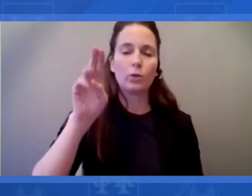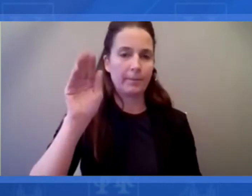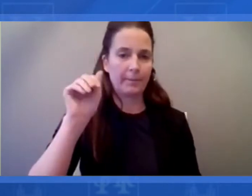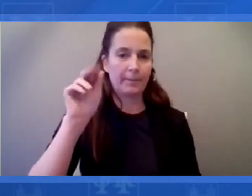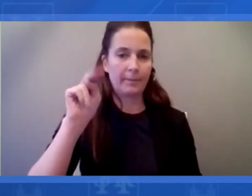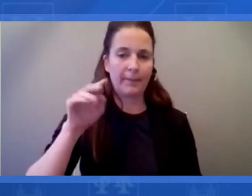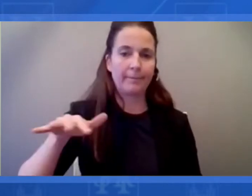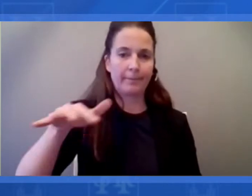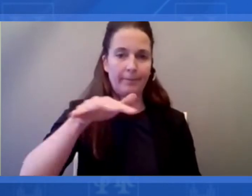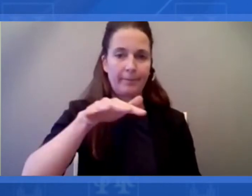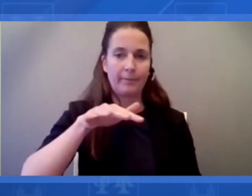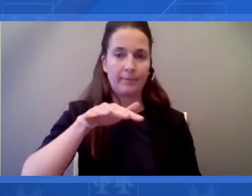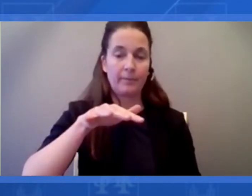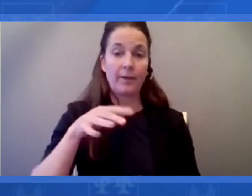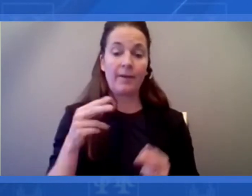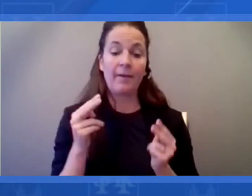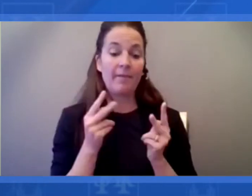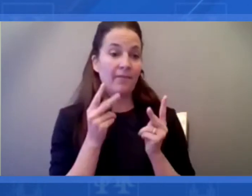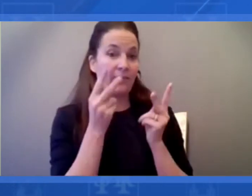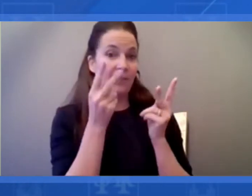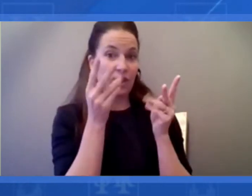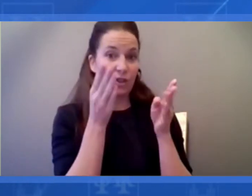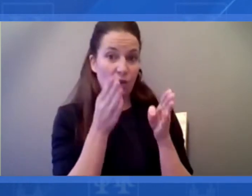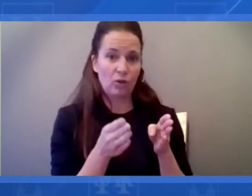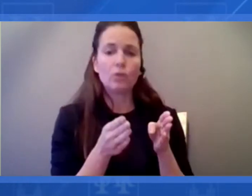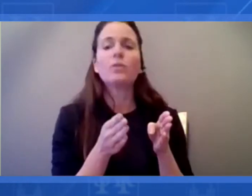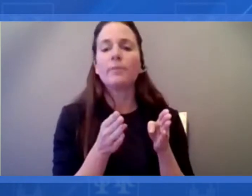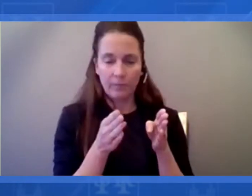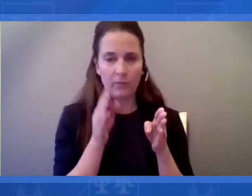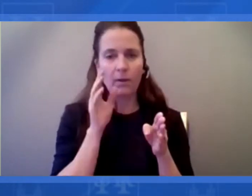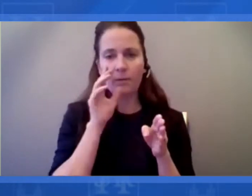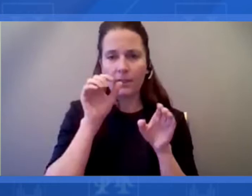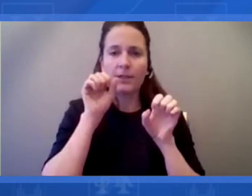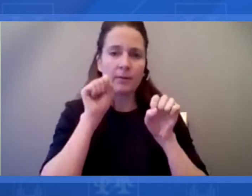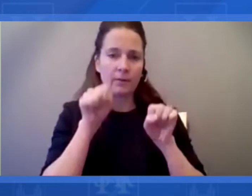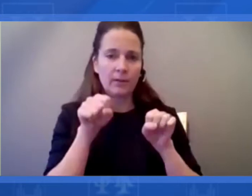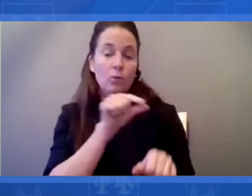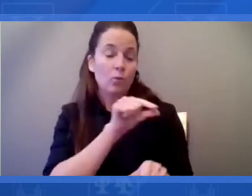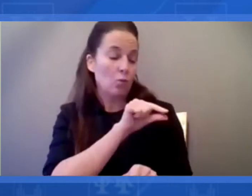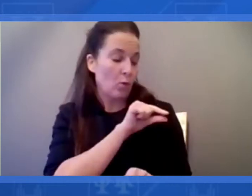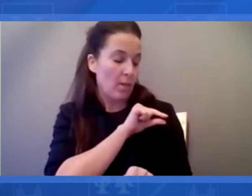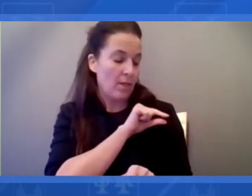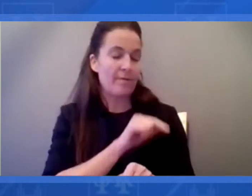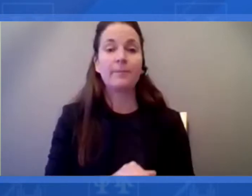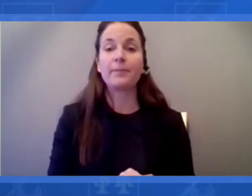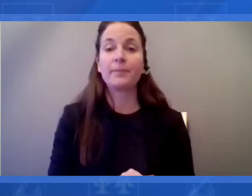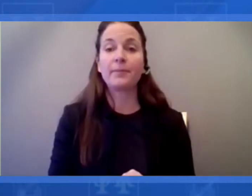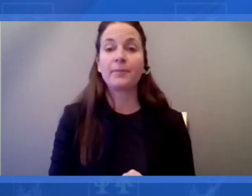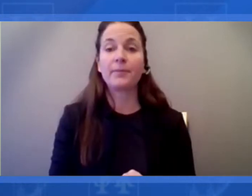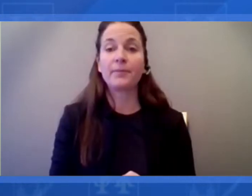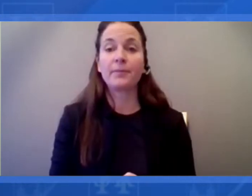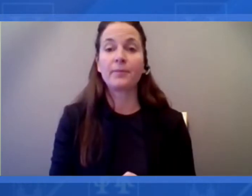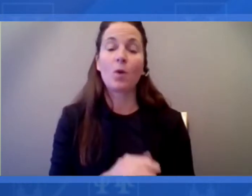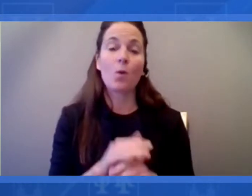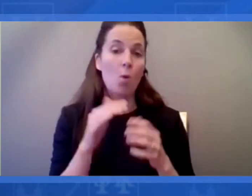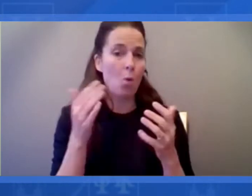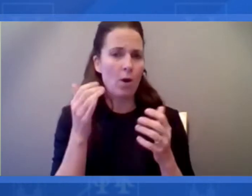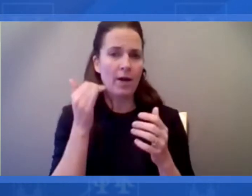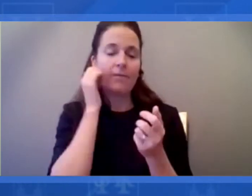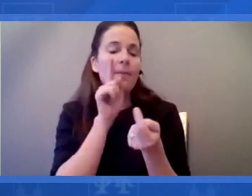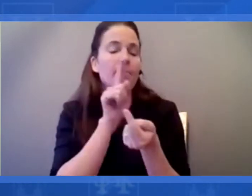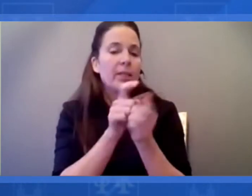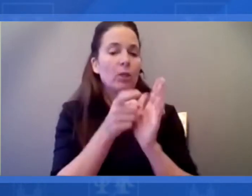are eligible for DARTS if they are registered for service in their home jurisdiction, or if they meet the requirements for